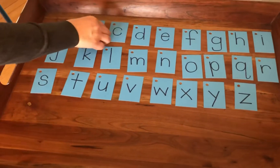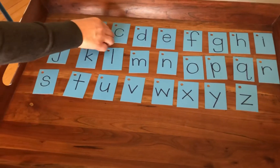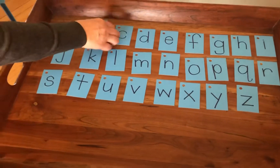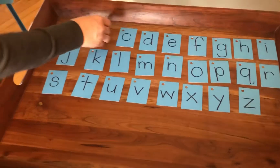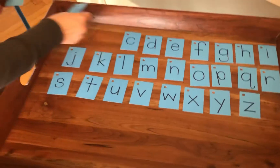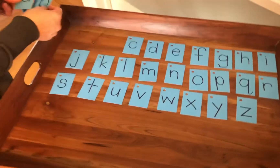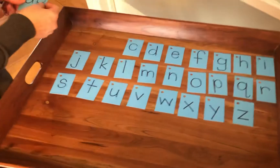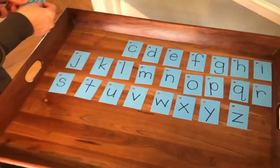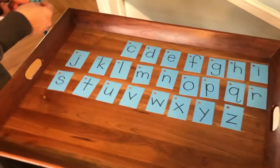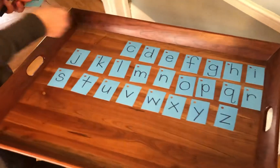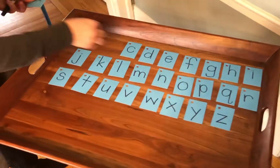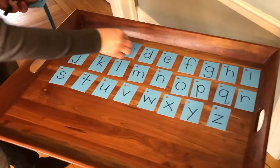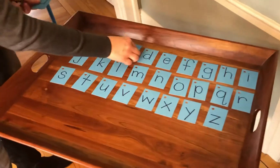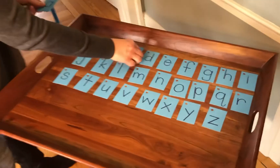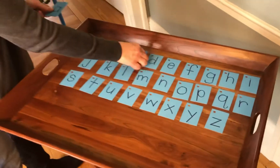clean them up just like this.